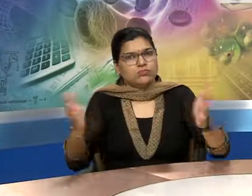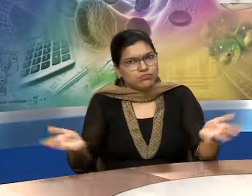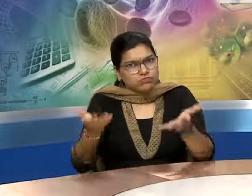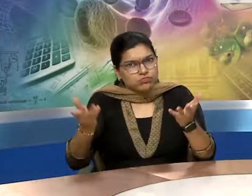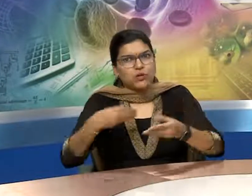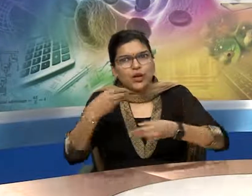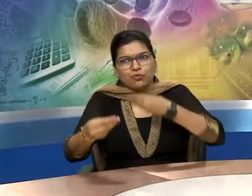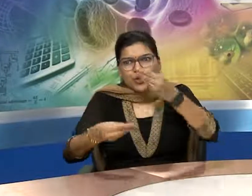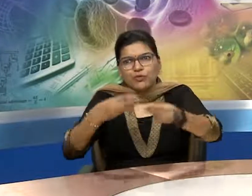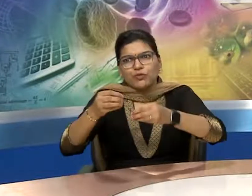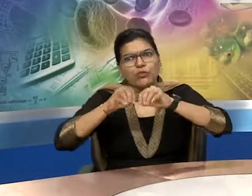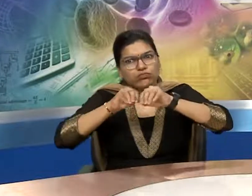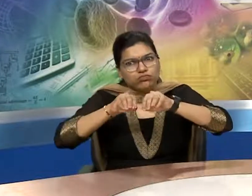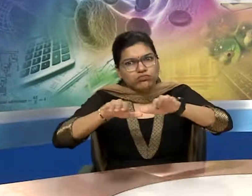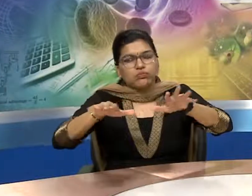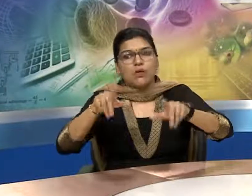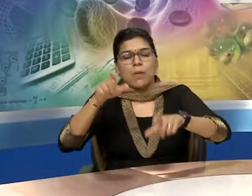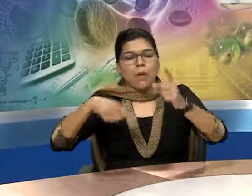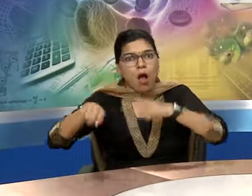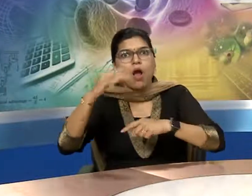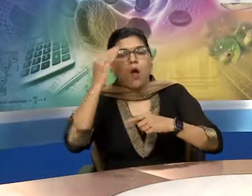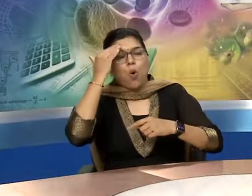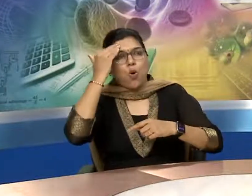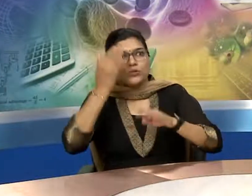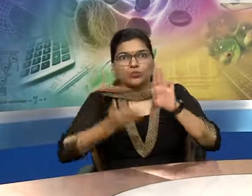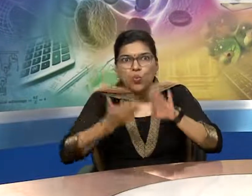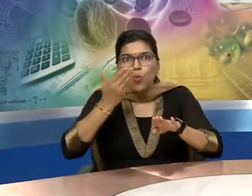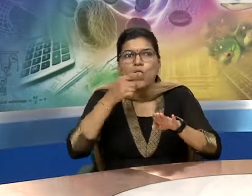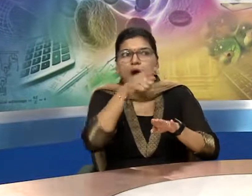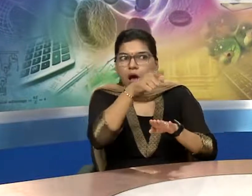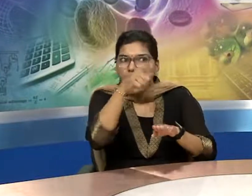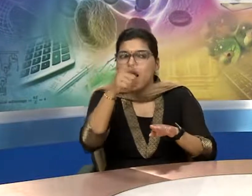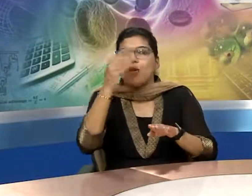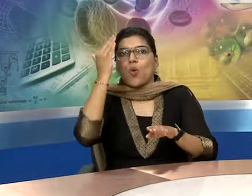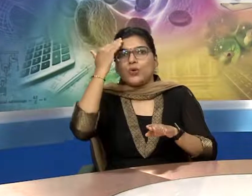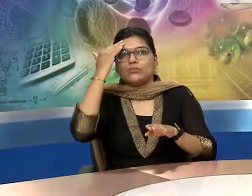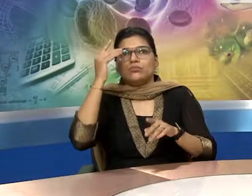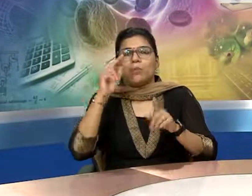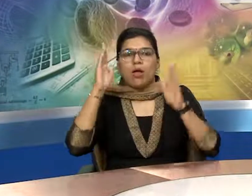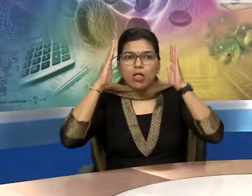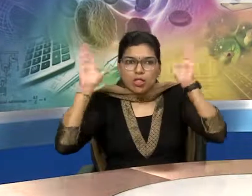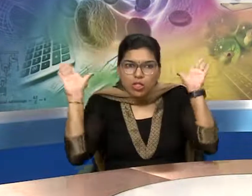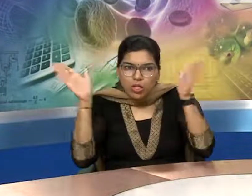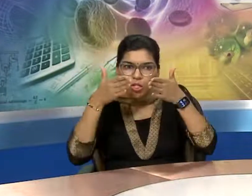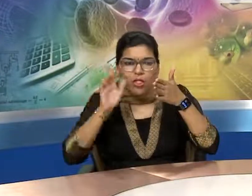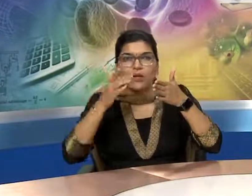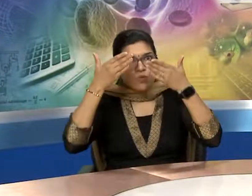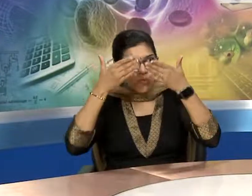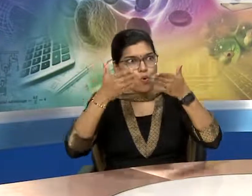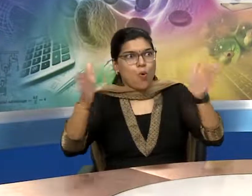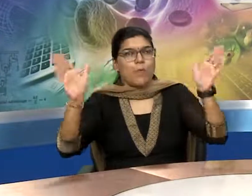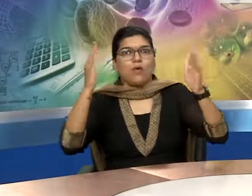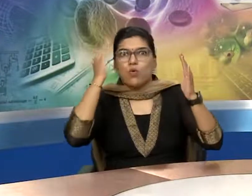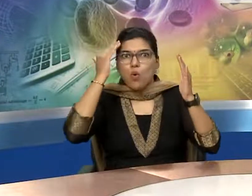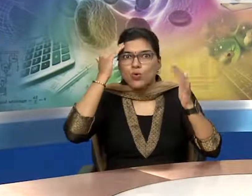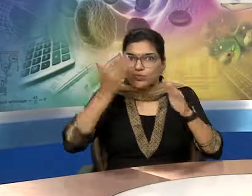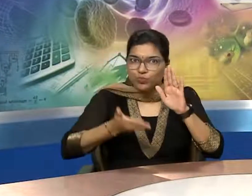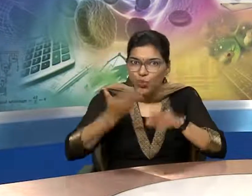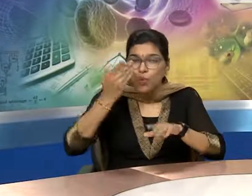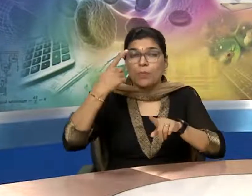It also fosters and promotes the spread of knowledge, education, and